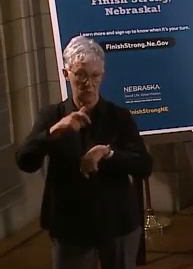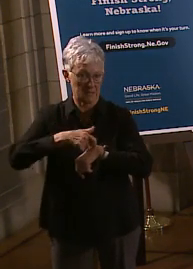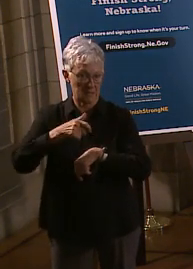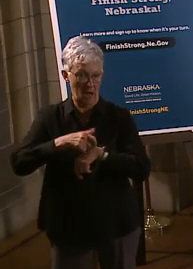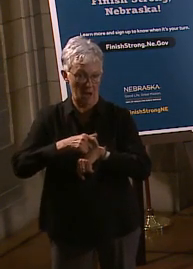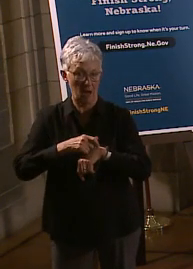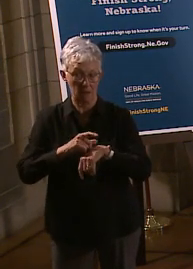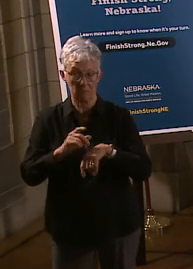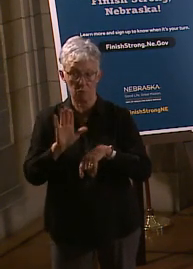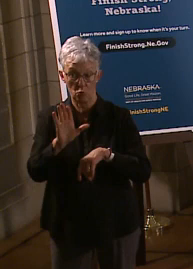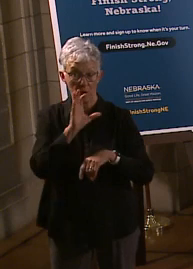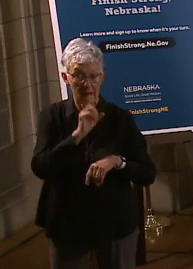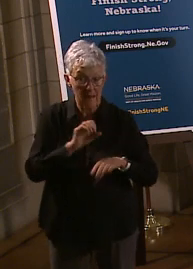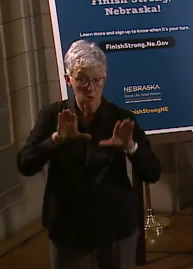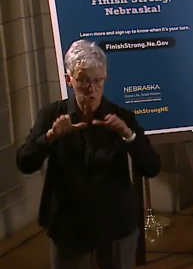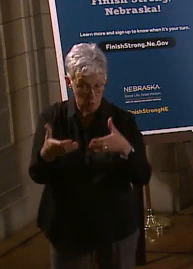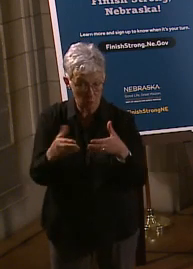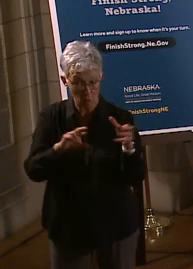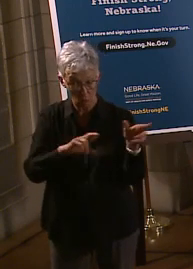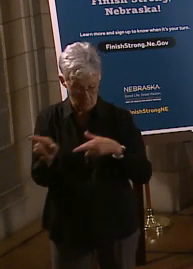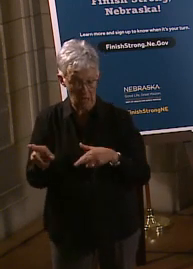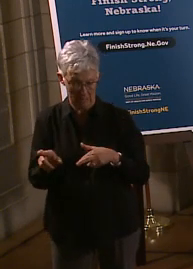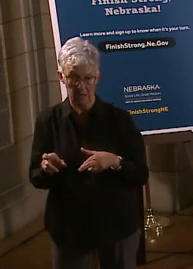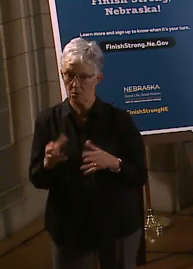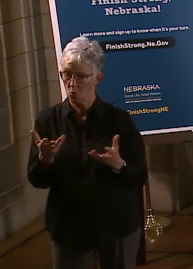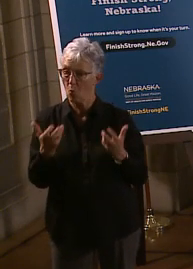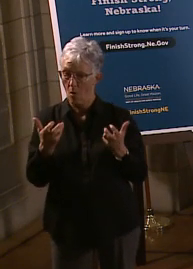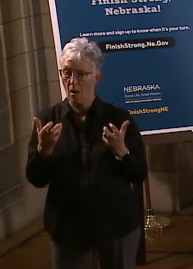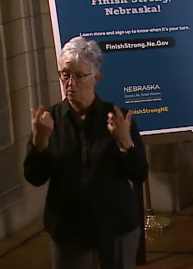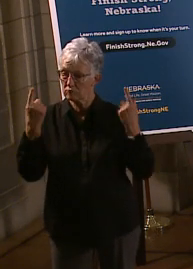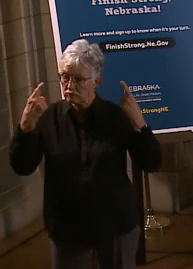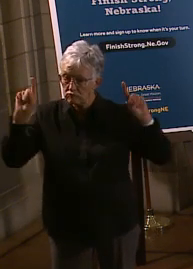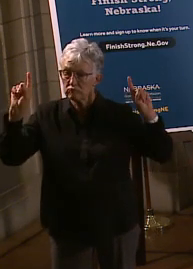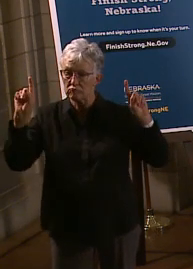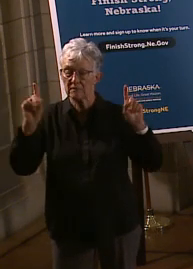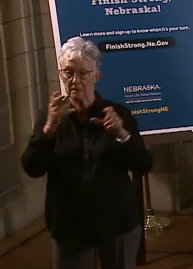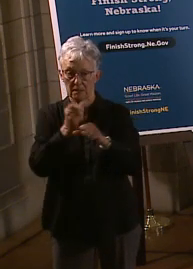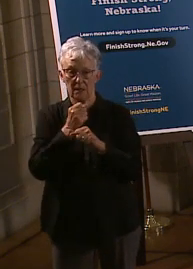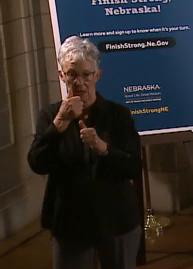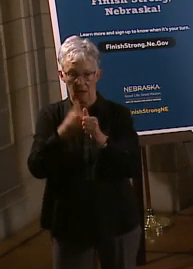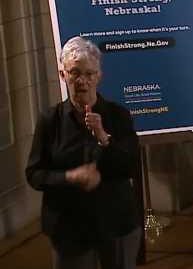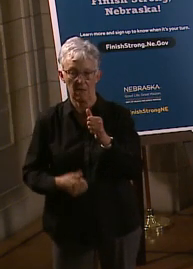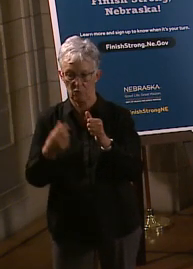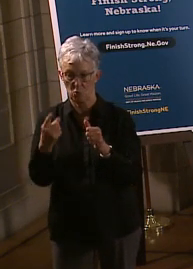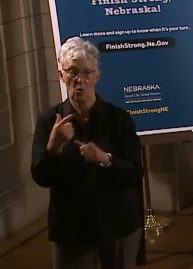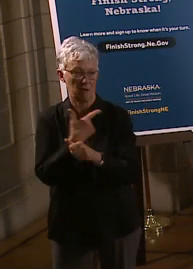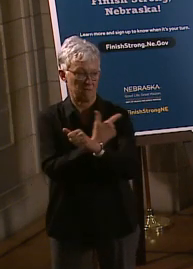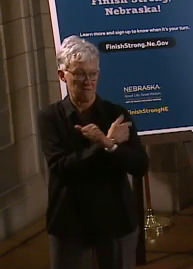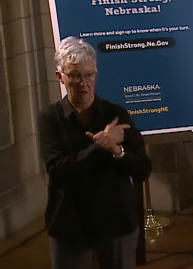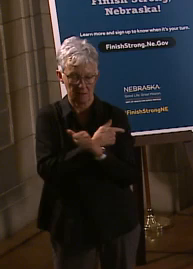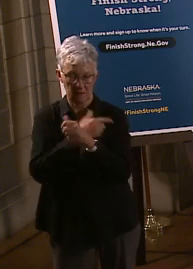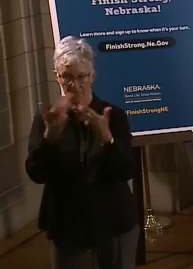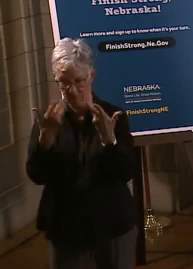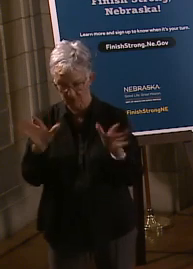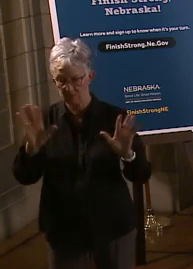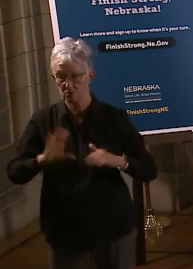and you can schedule an appointment. And again, we want to have the same sort of success in that 50 to 64-year-old that we've had with the 65-year-old and